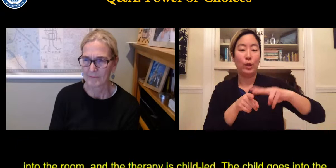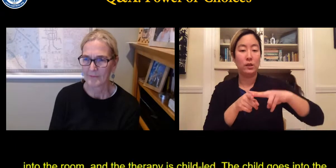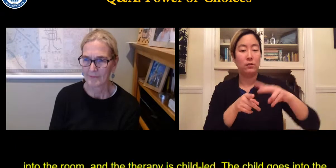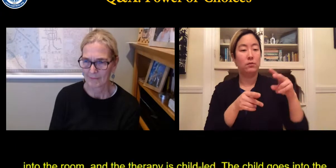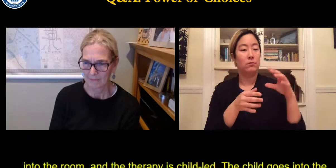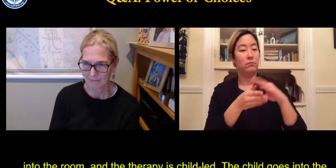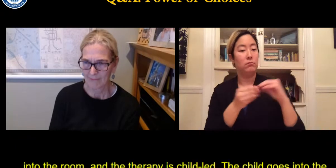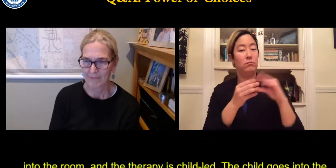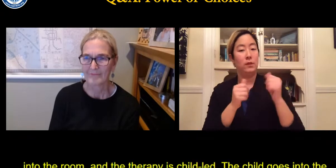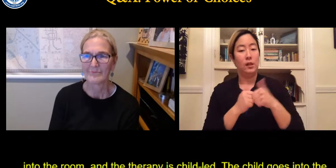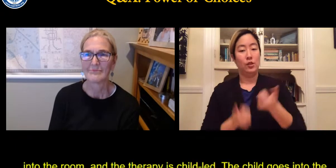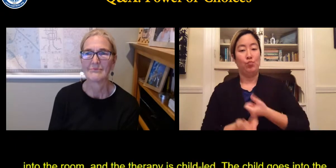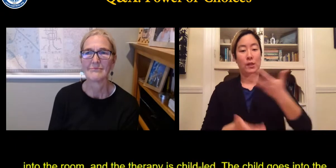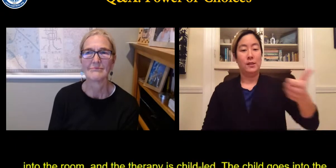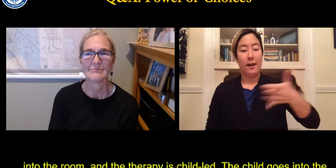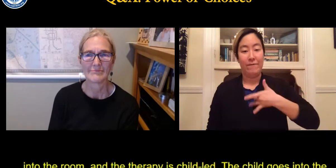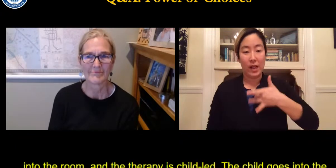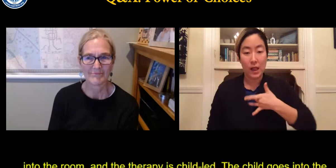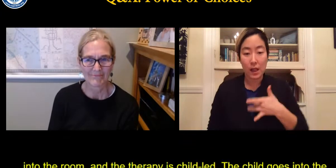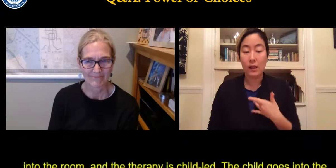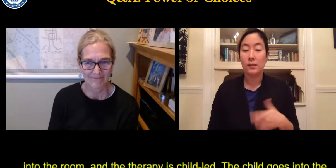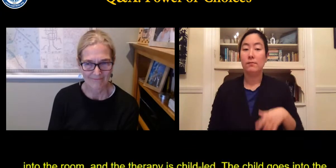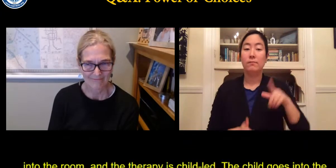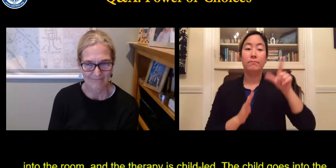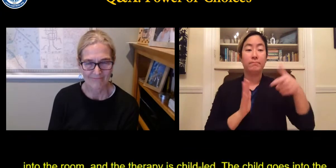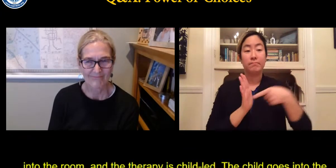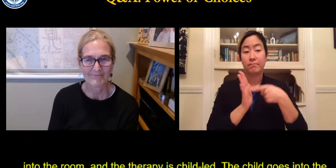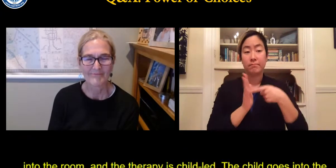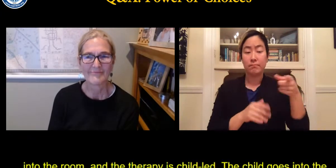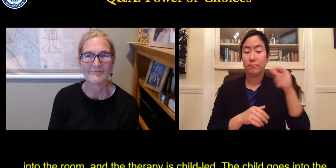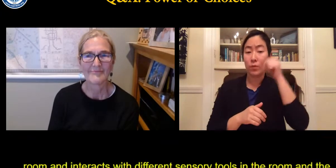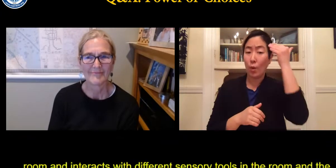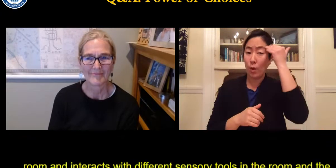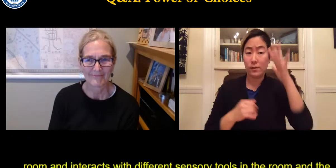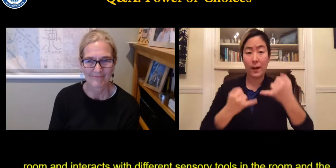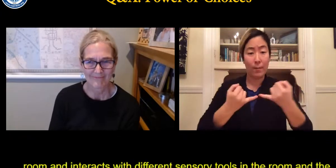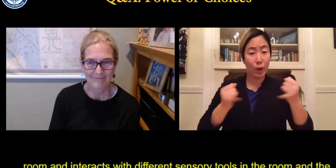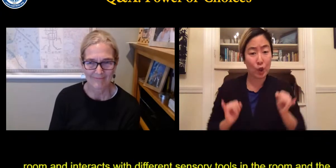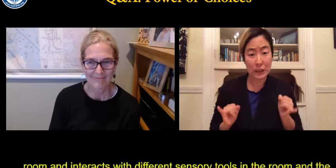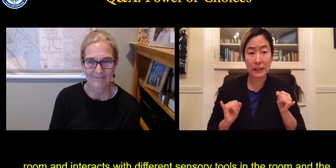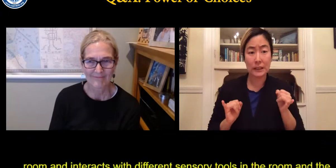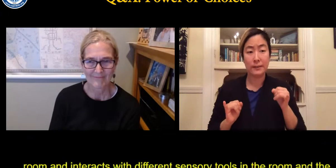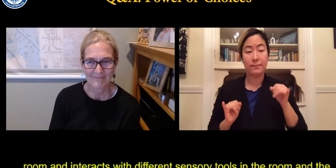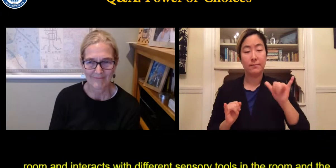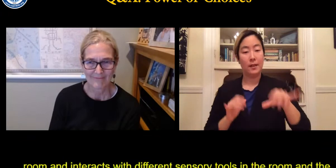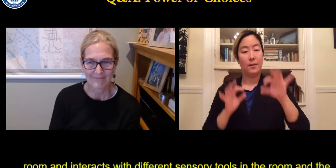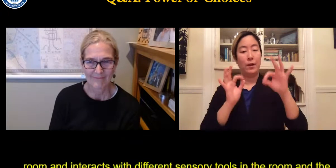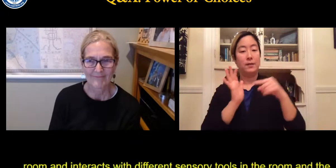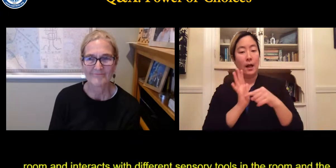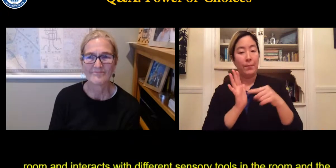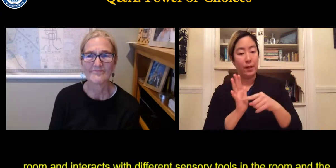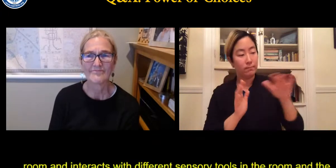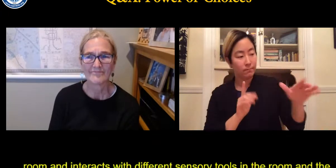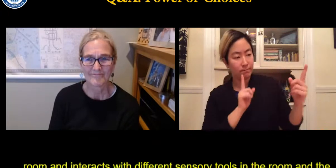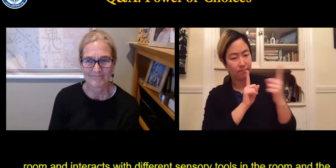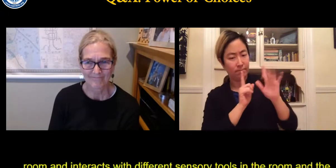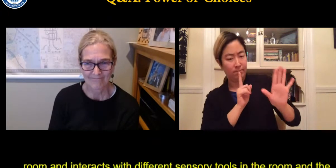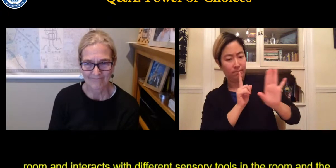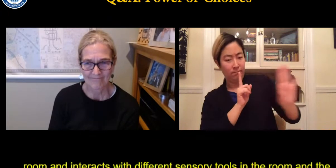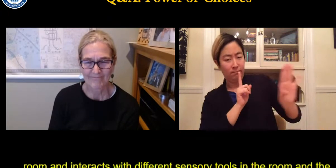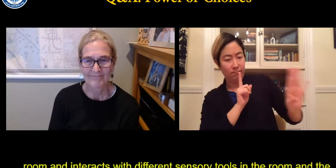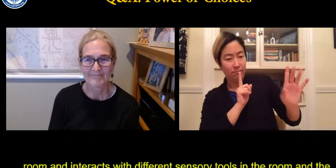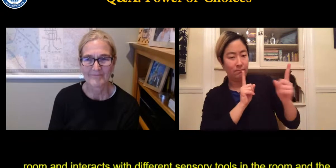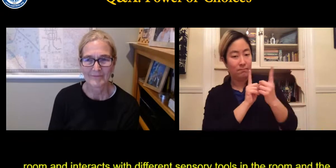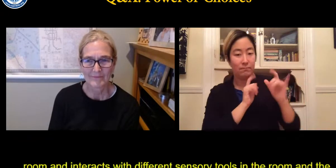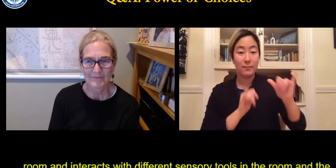that practice, some deaf individuals can act things out, and the therapist can check in on them and educate them on